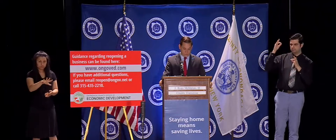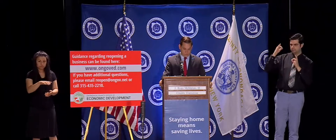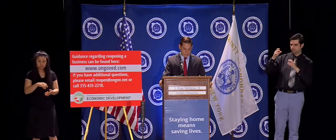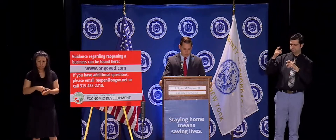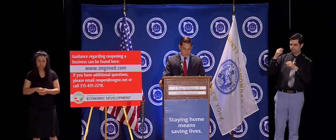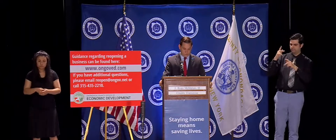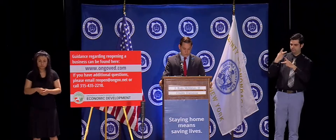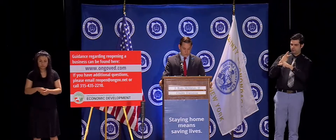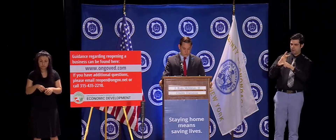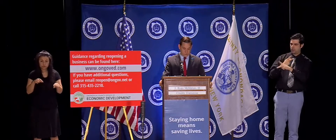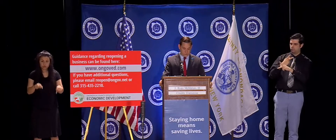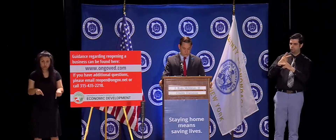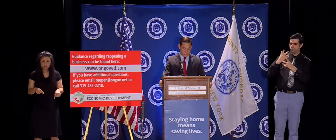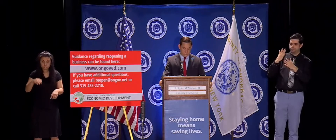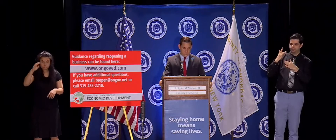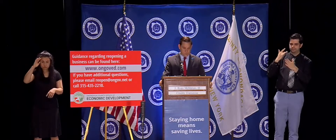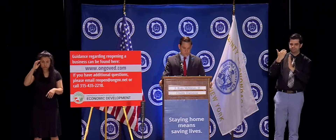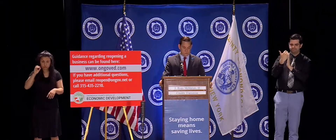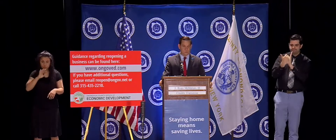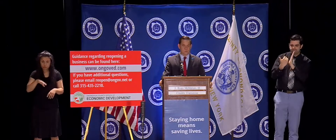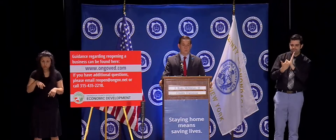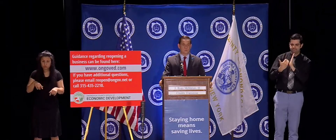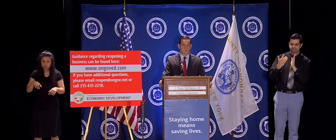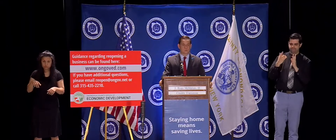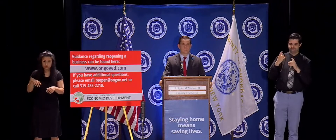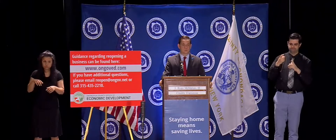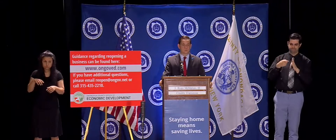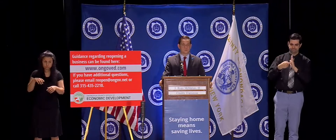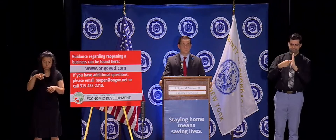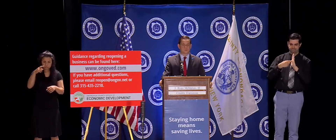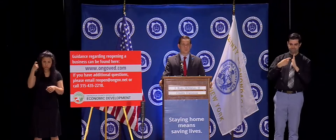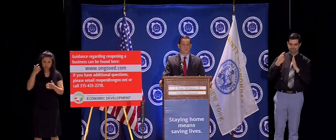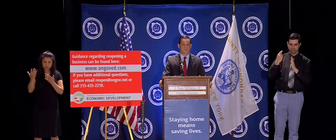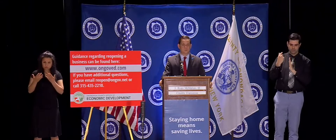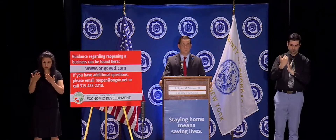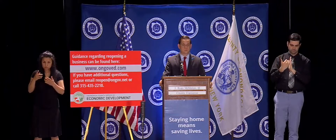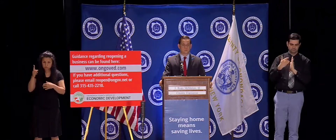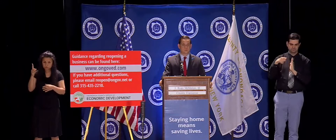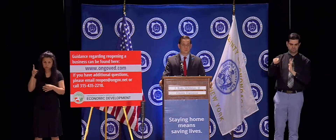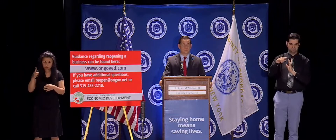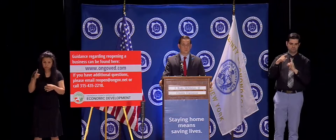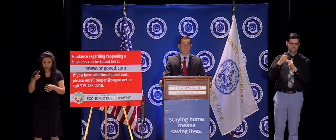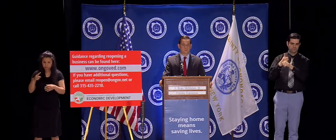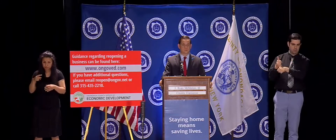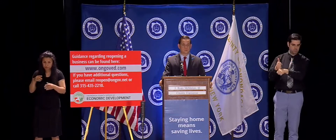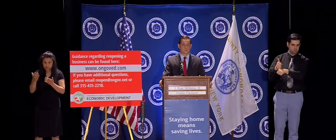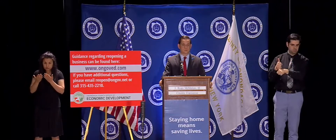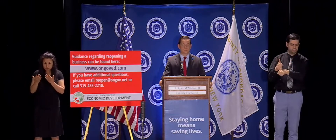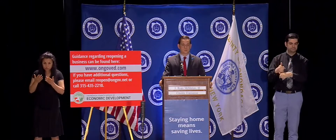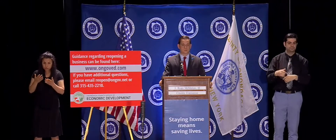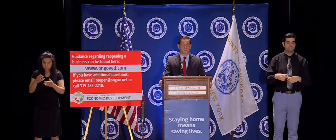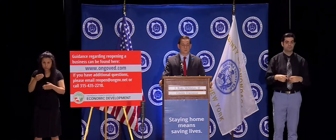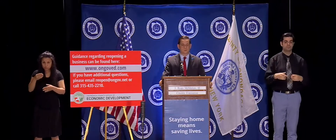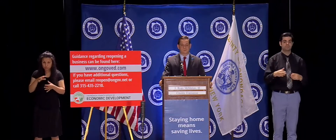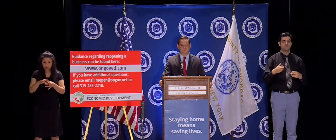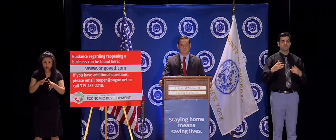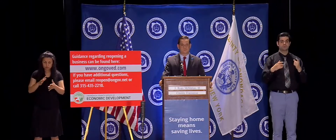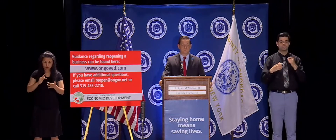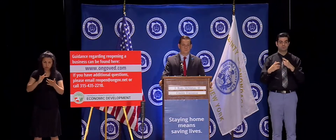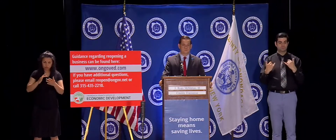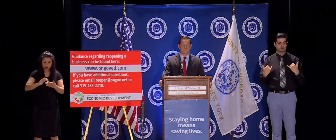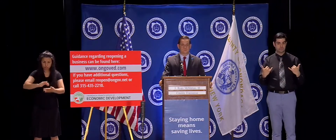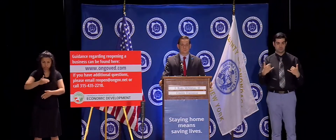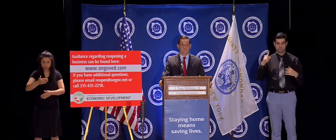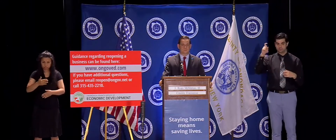today, the governor said that summer school will not be in person. Do you see that impacting summer camps and parks?